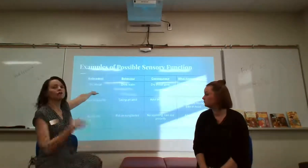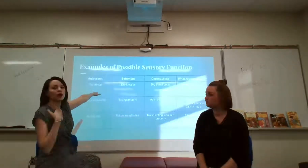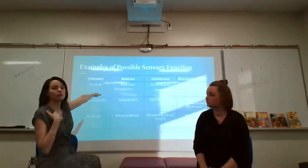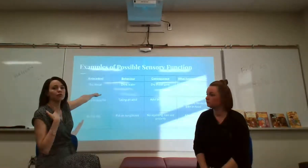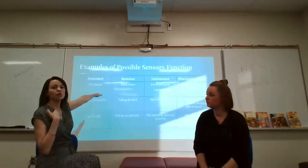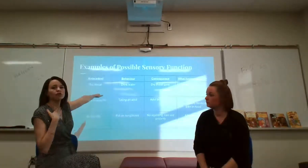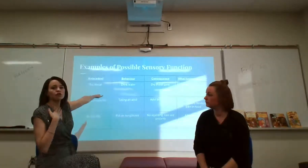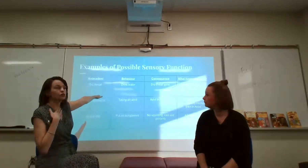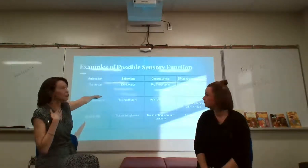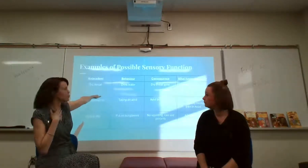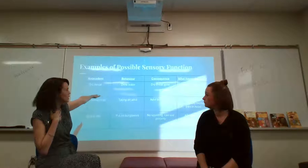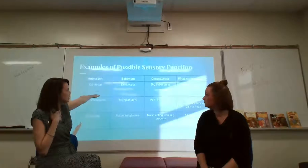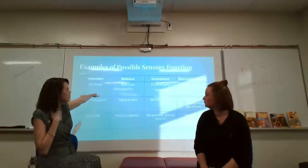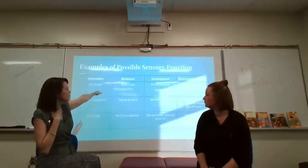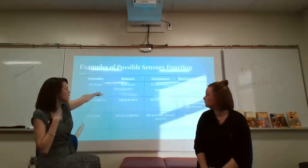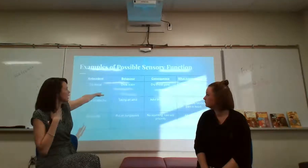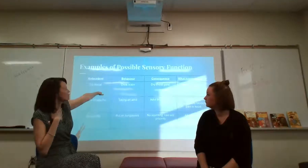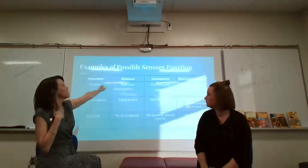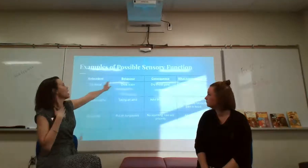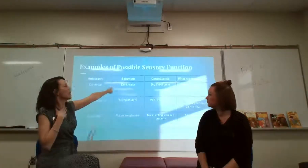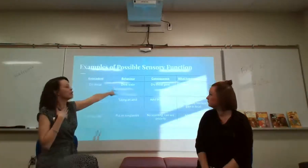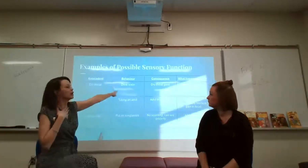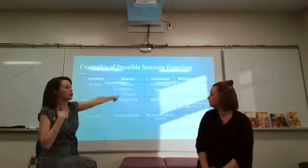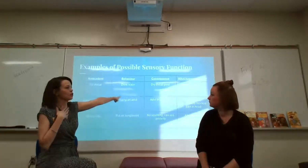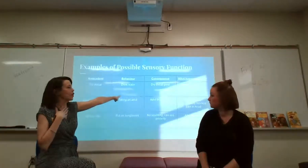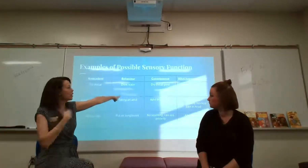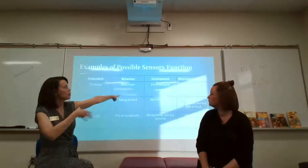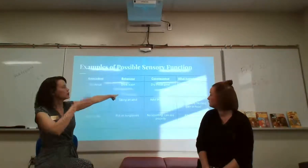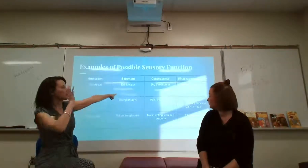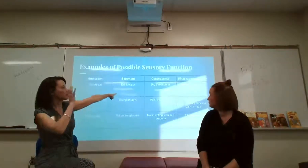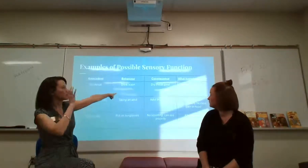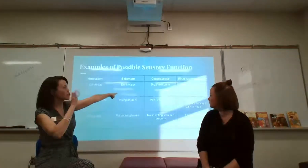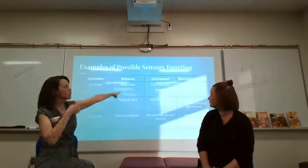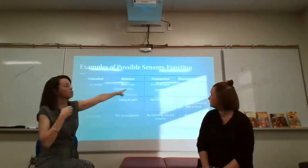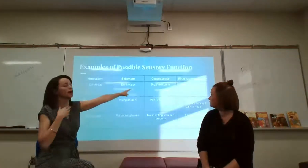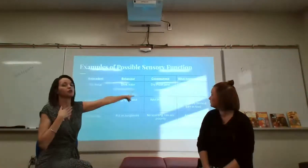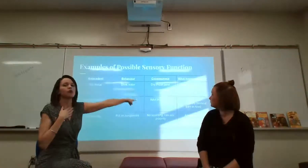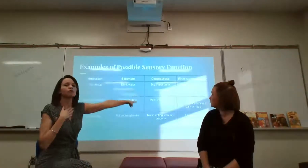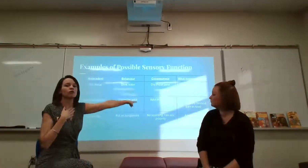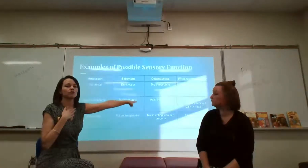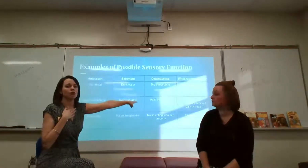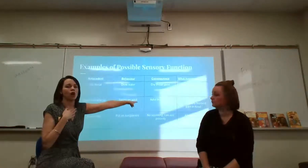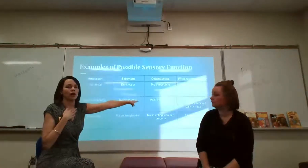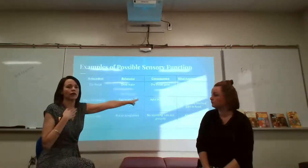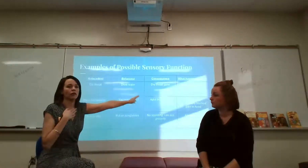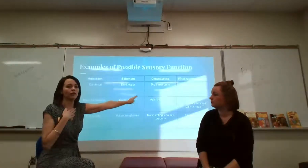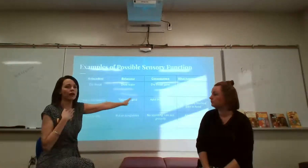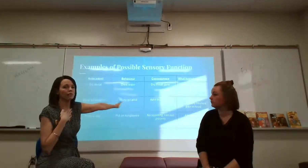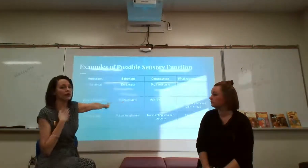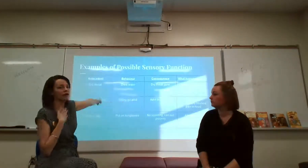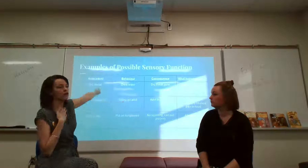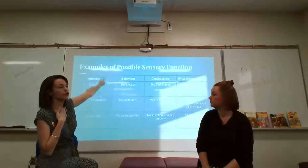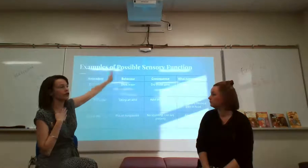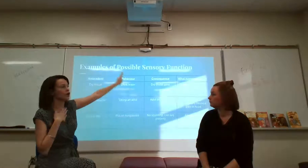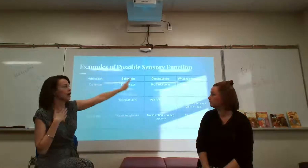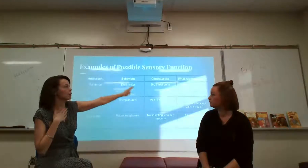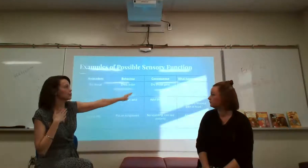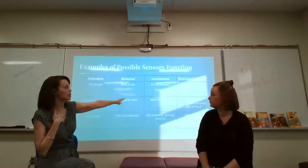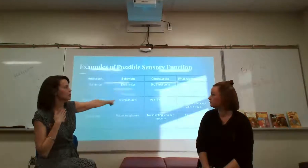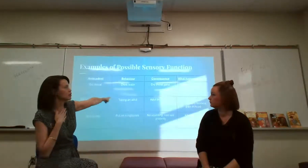dry throat, which is true for me right now. I drink water, drink. My dry throat is gone. What that behavior sequence